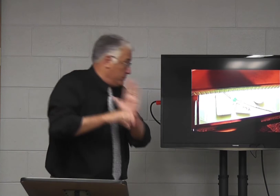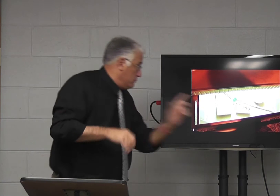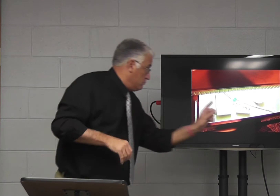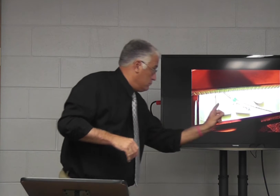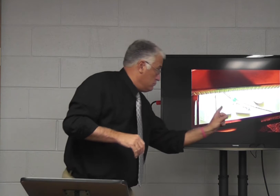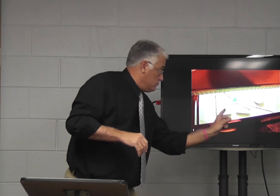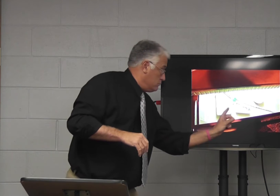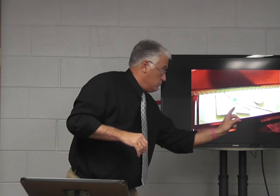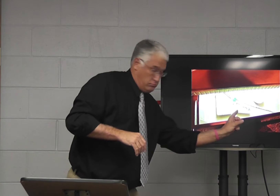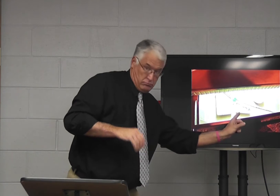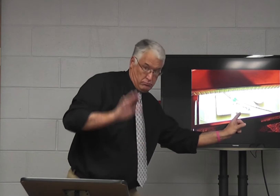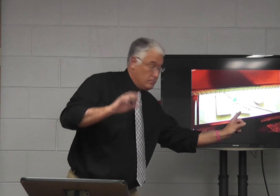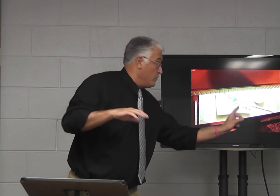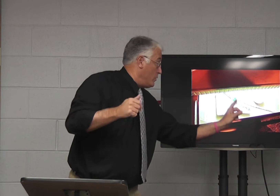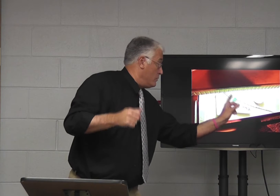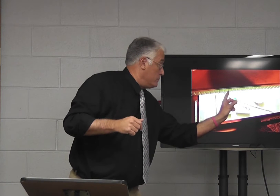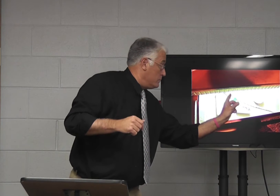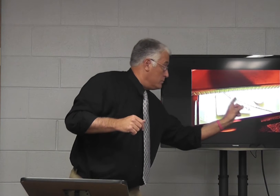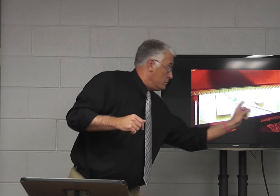the Ten Commandments,